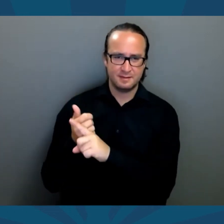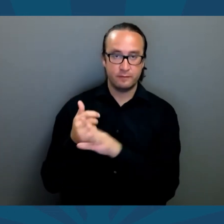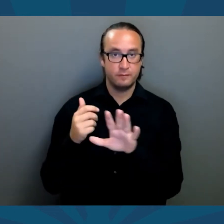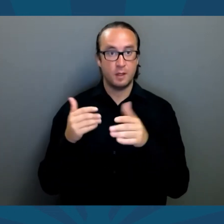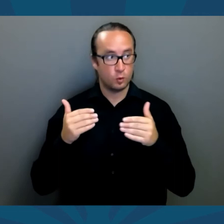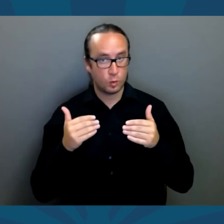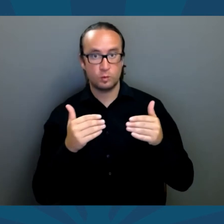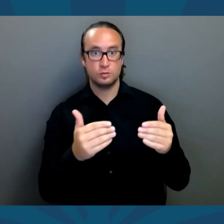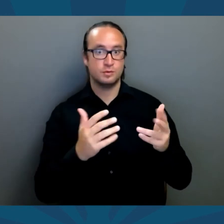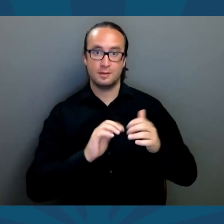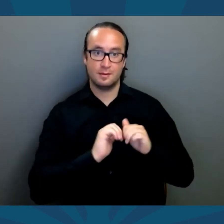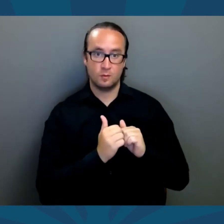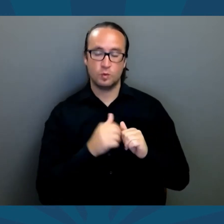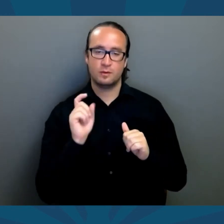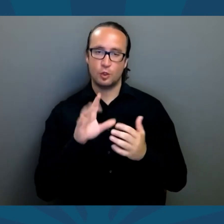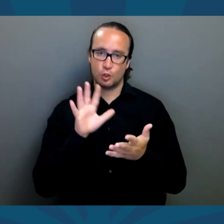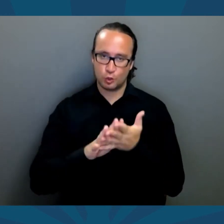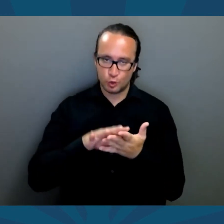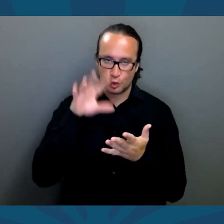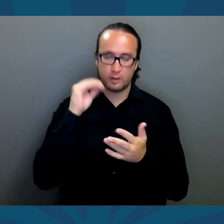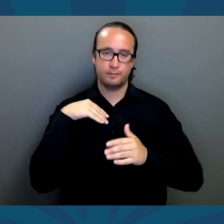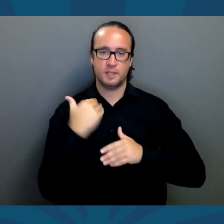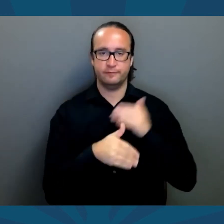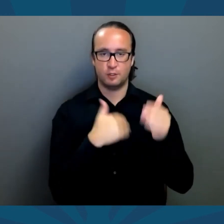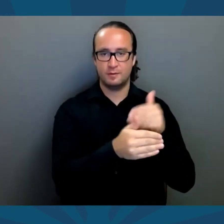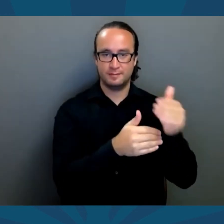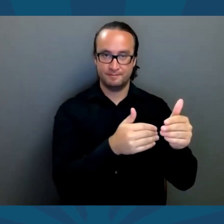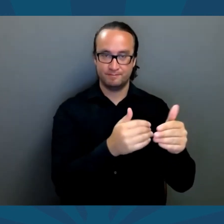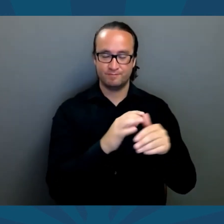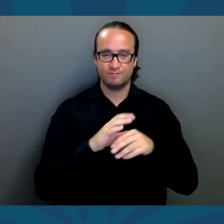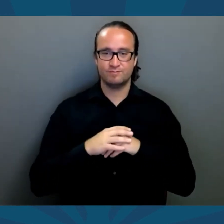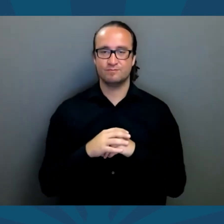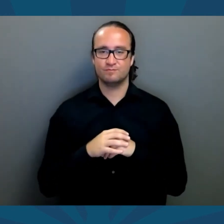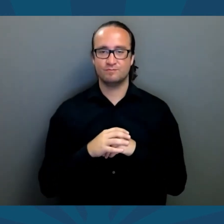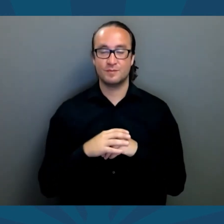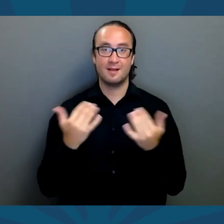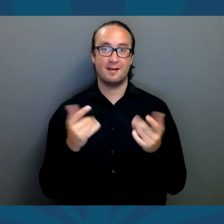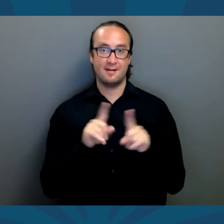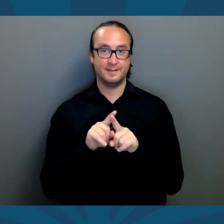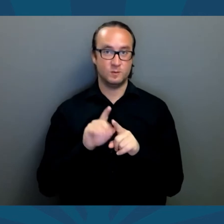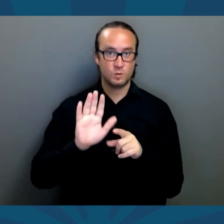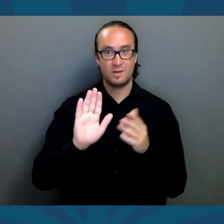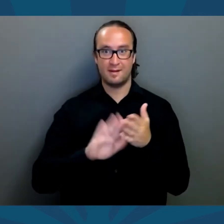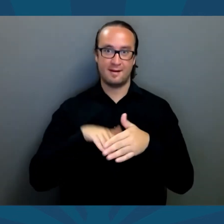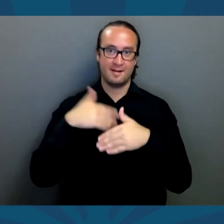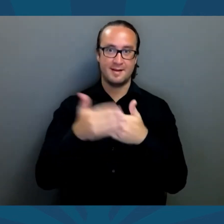History does not need to repeat itself in order for us to learn and move forward.